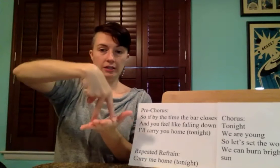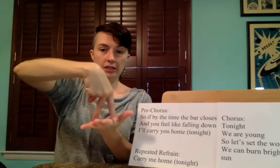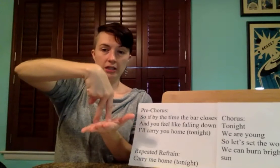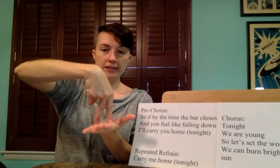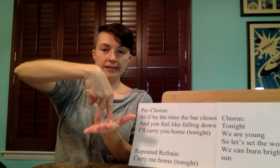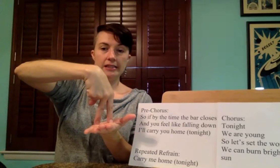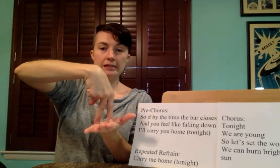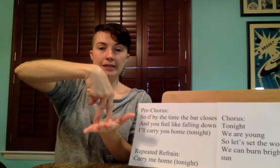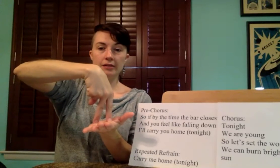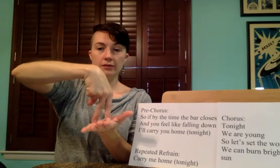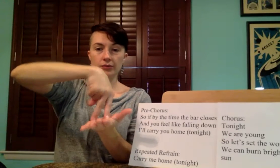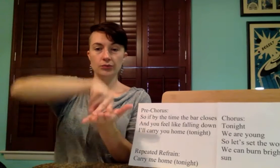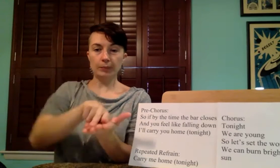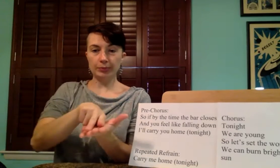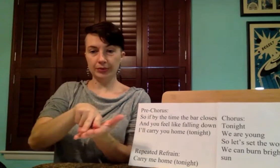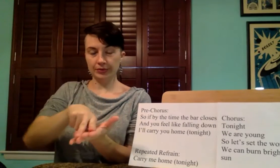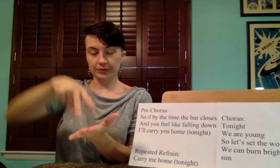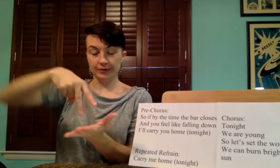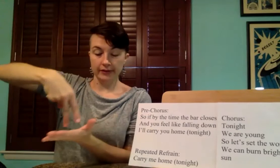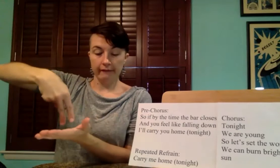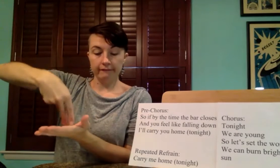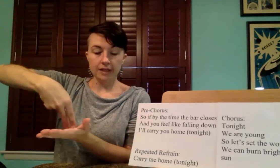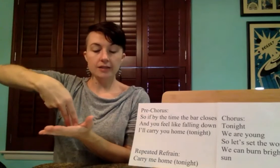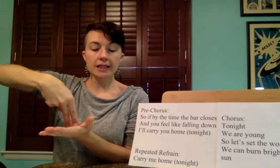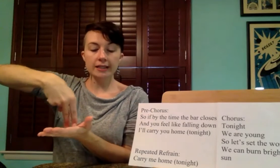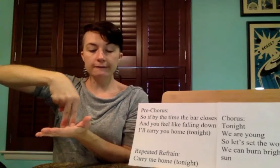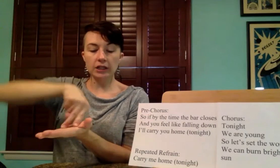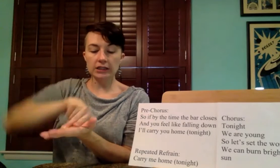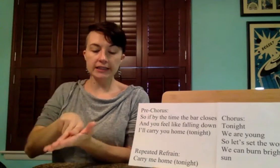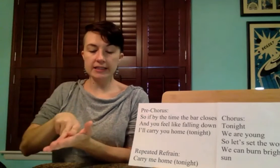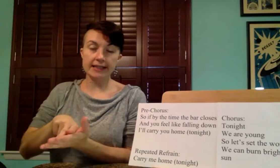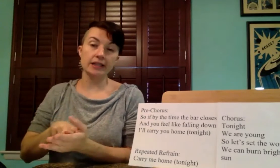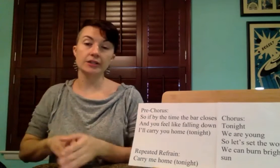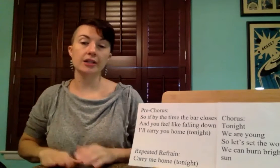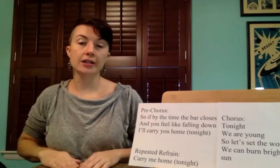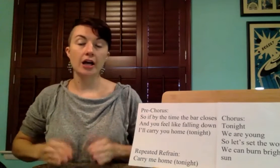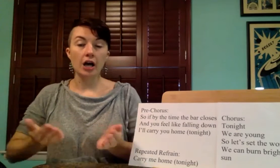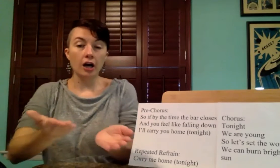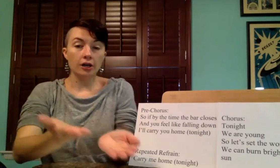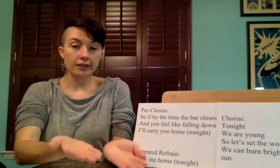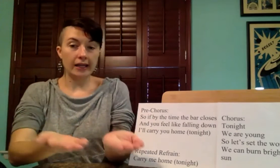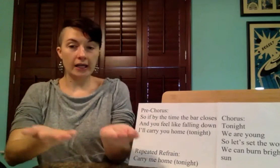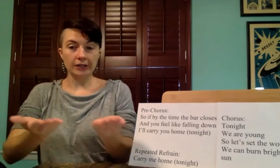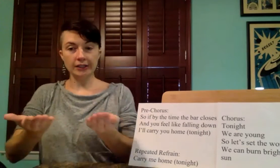our little standing man goes whoop, feel like falling down. I'll carry,